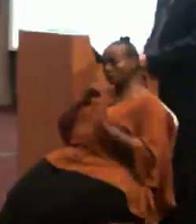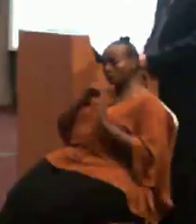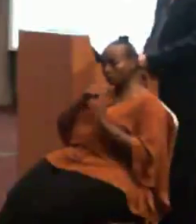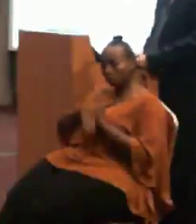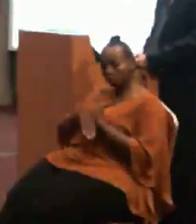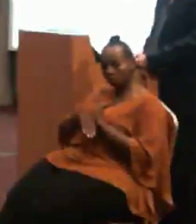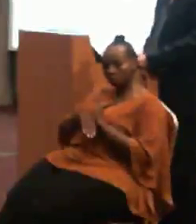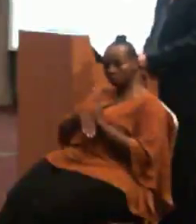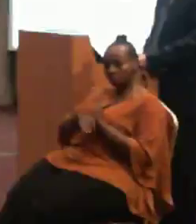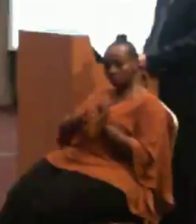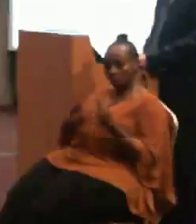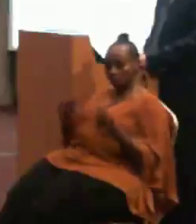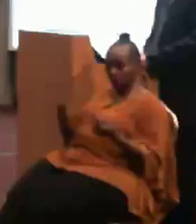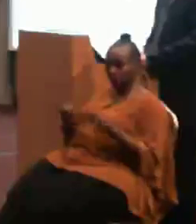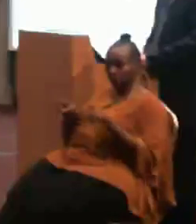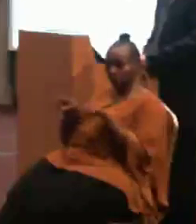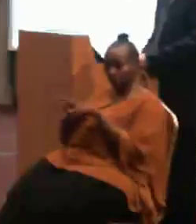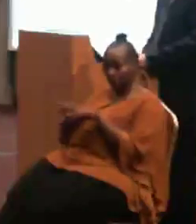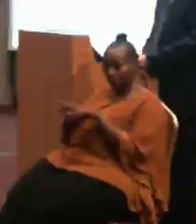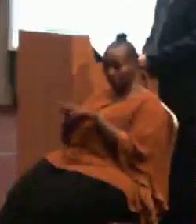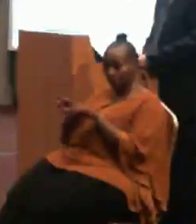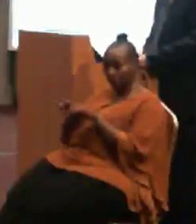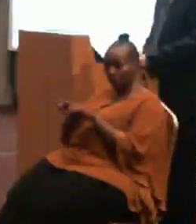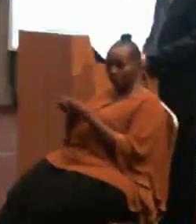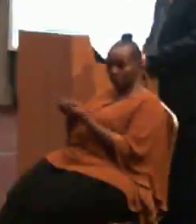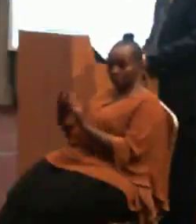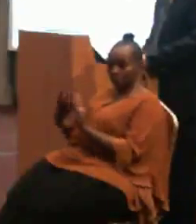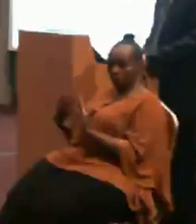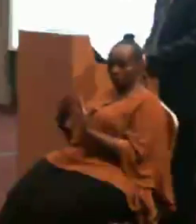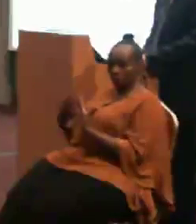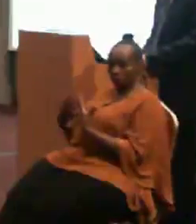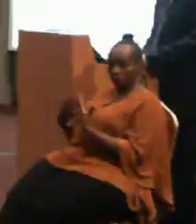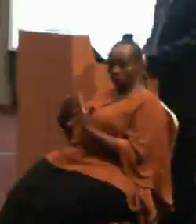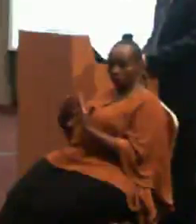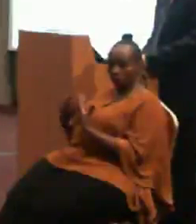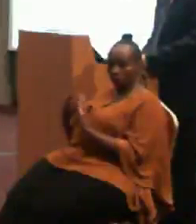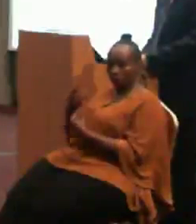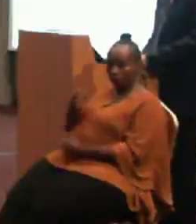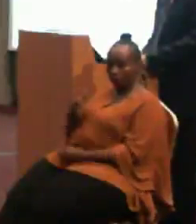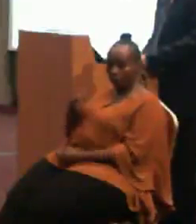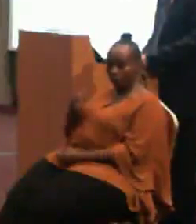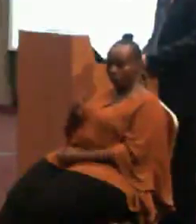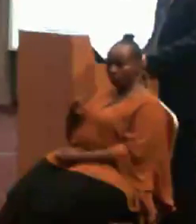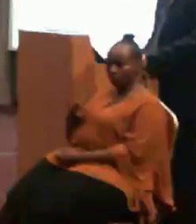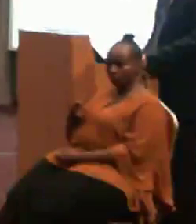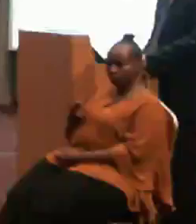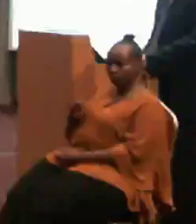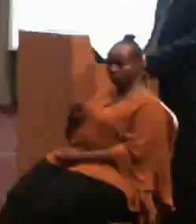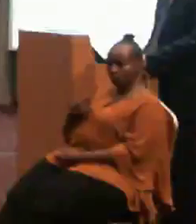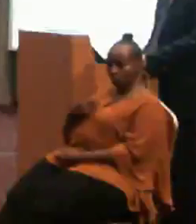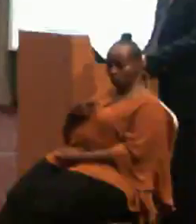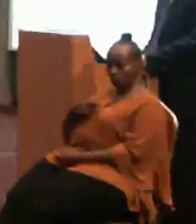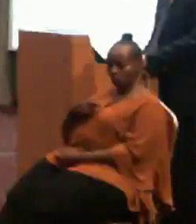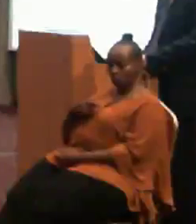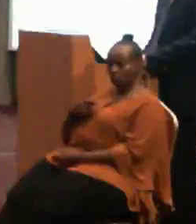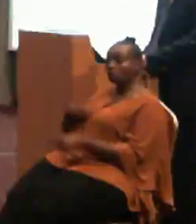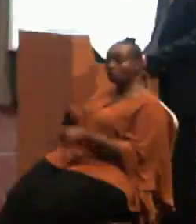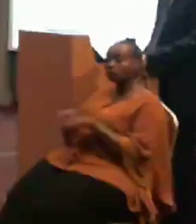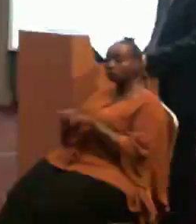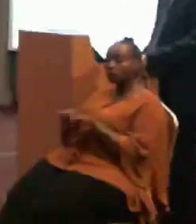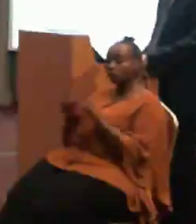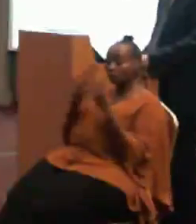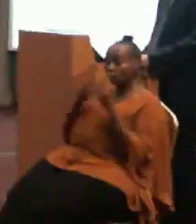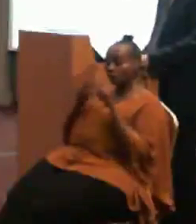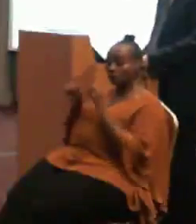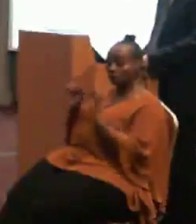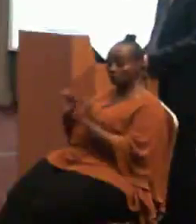same amount. If you can provide us with the facts that you believe, in your view,